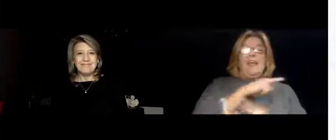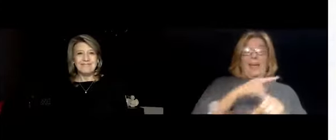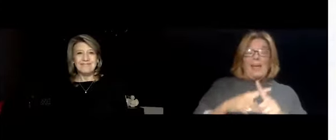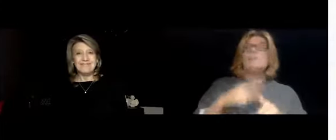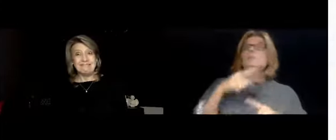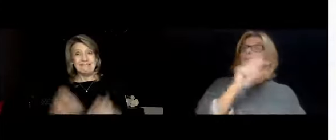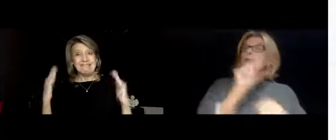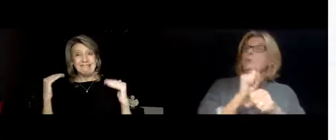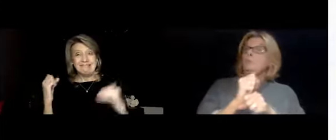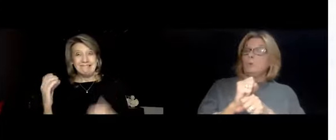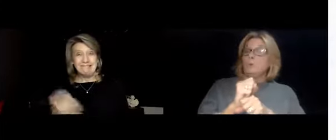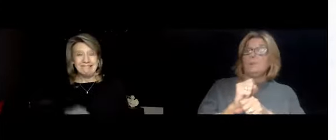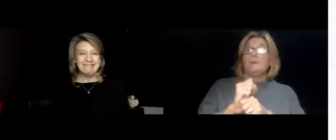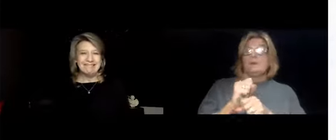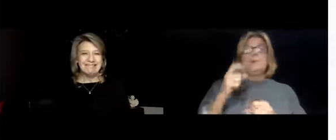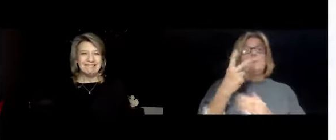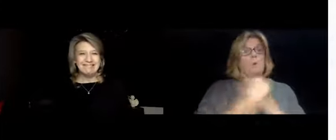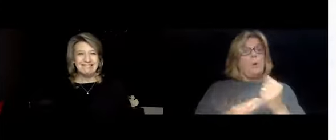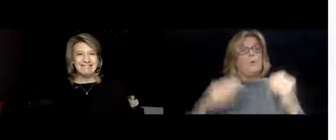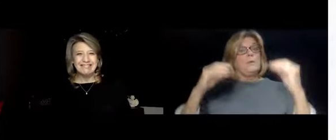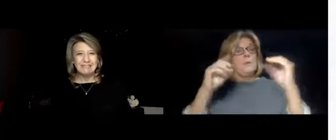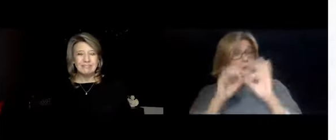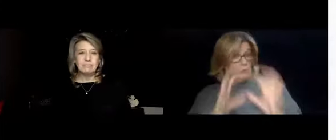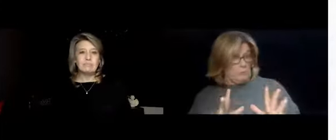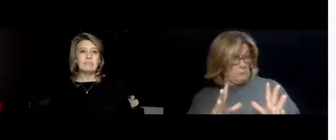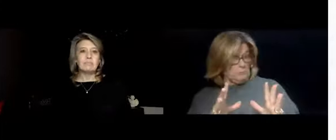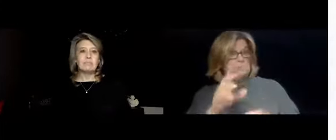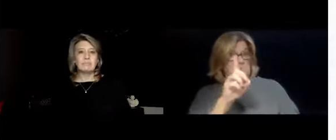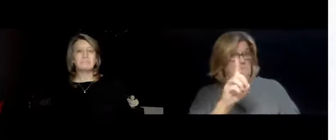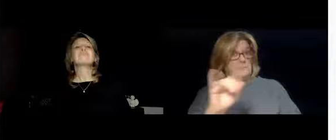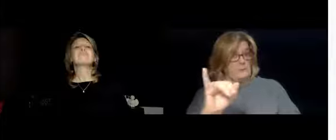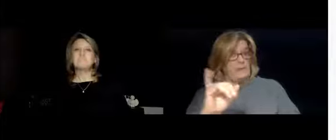You're a good mama, Debra. Well, I hope so.